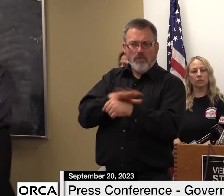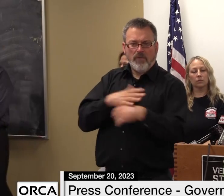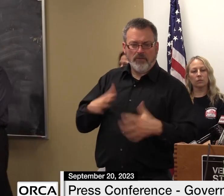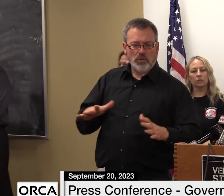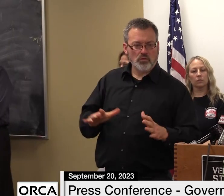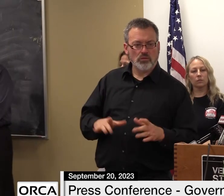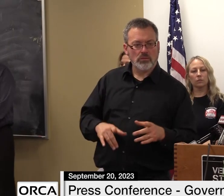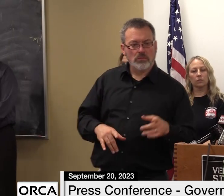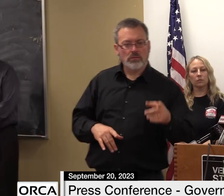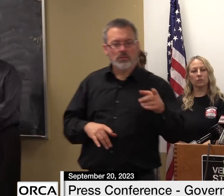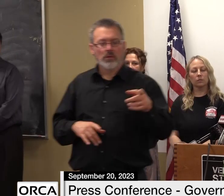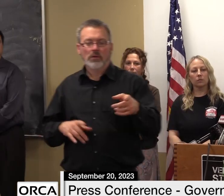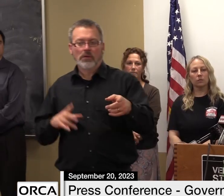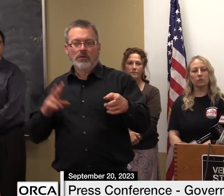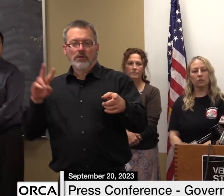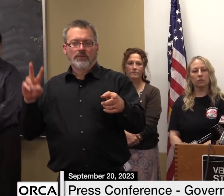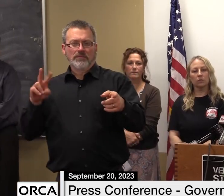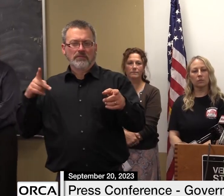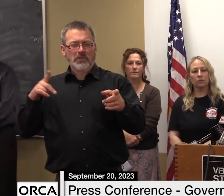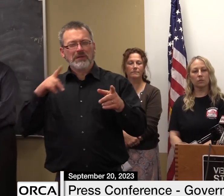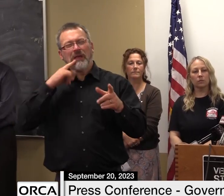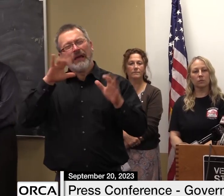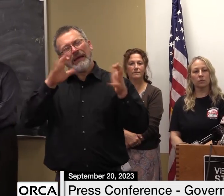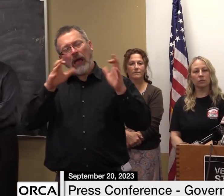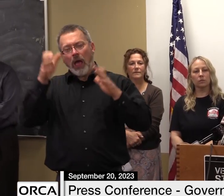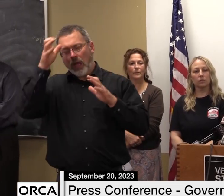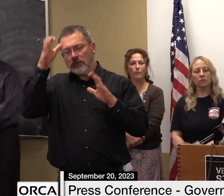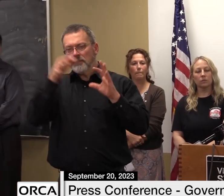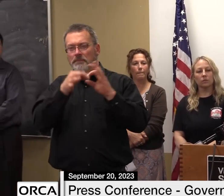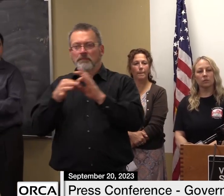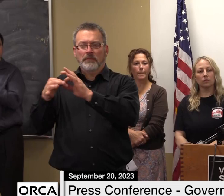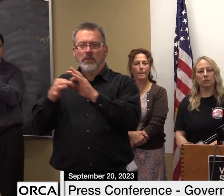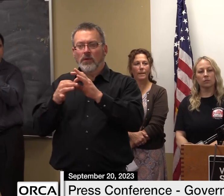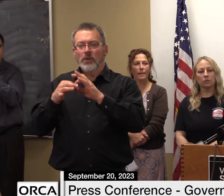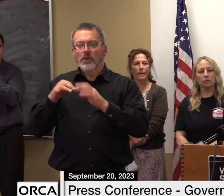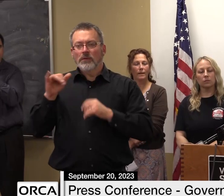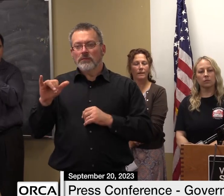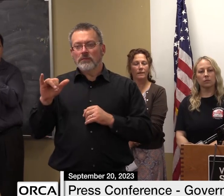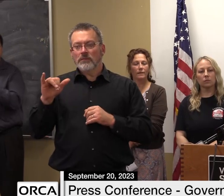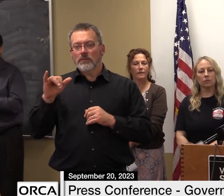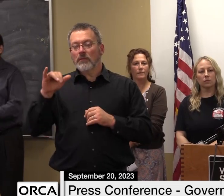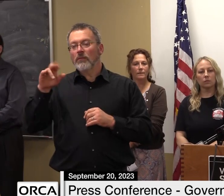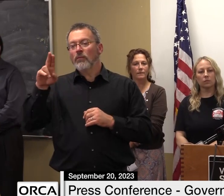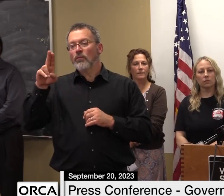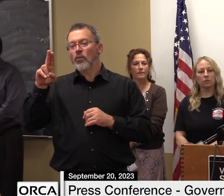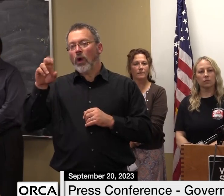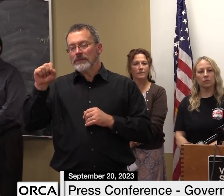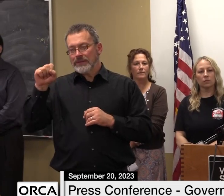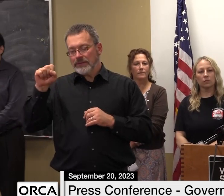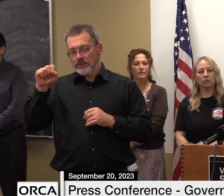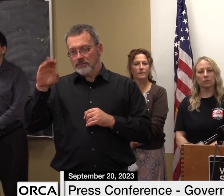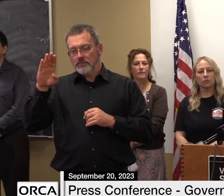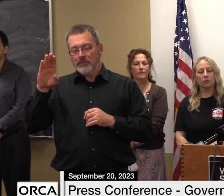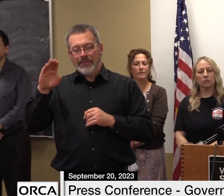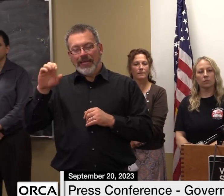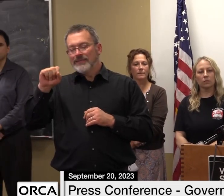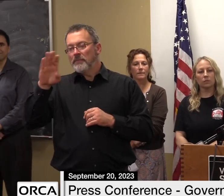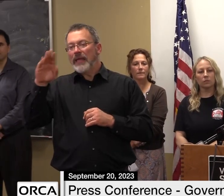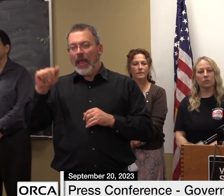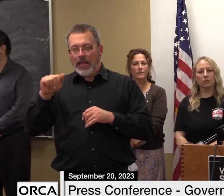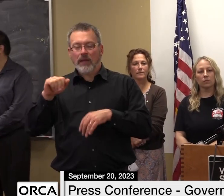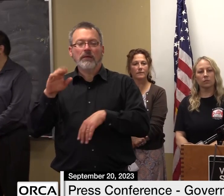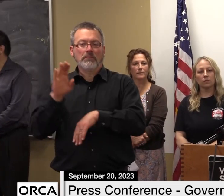Related to same issue related to SBA and USDA, if we have a government shutdown and on October 1, there's